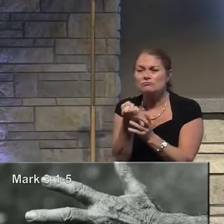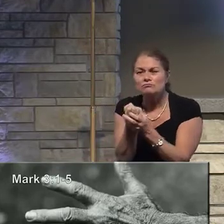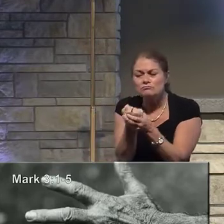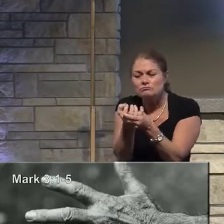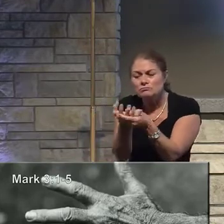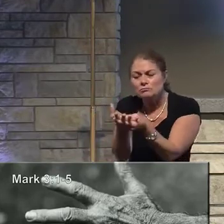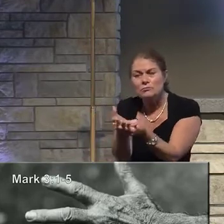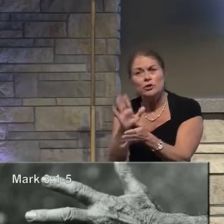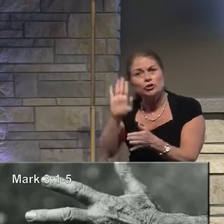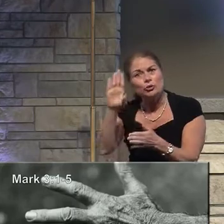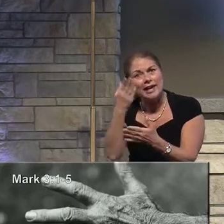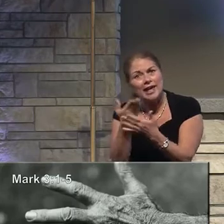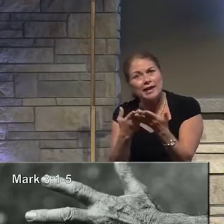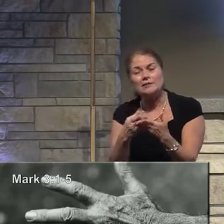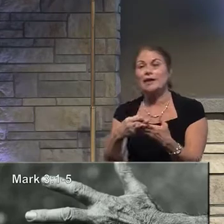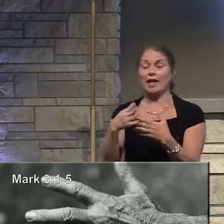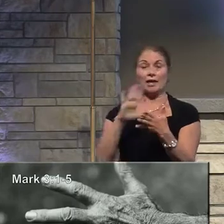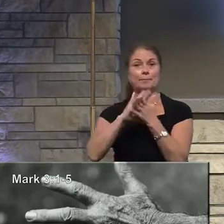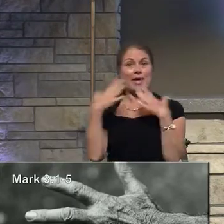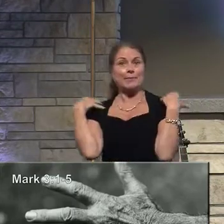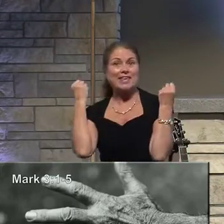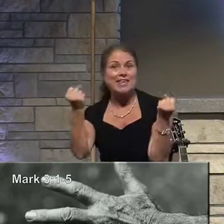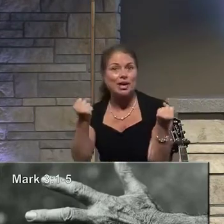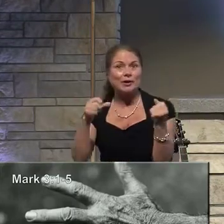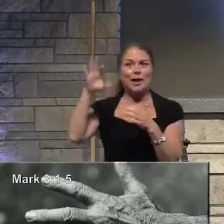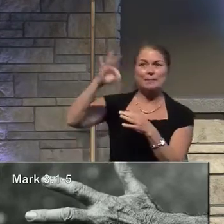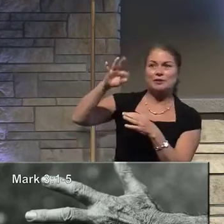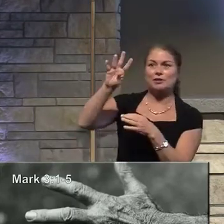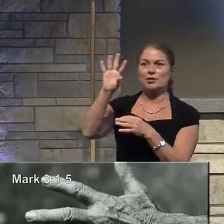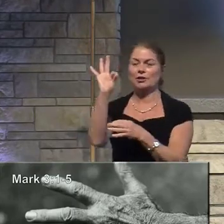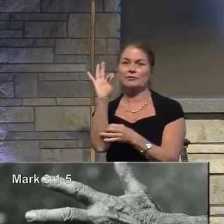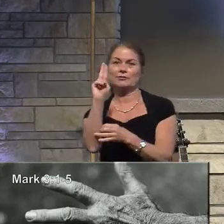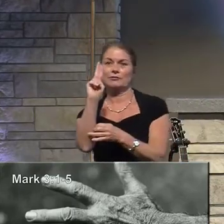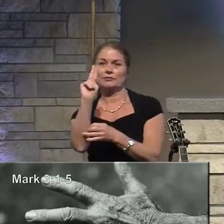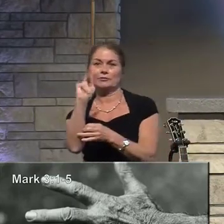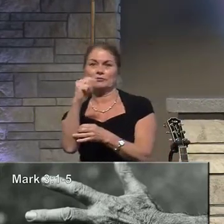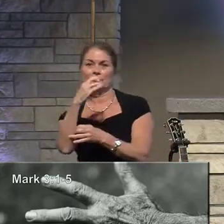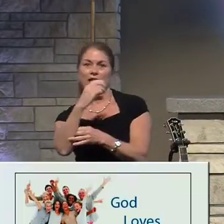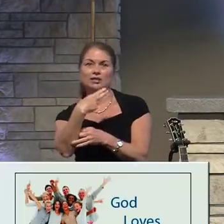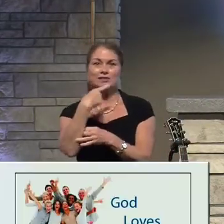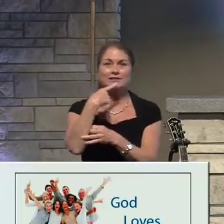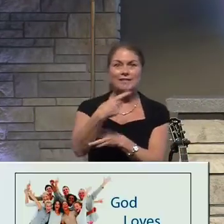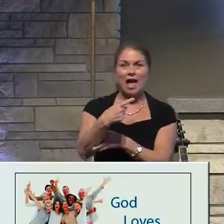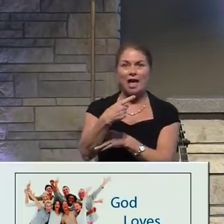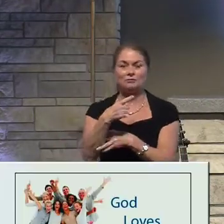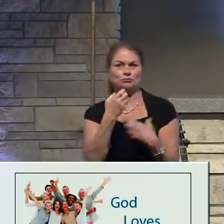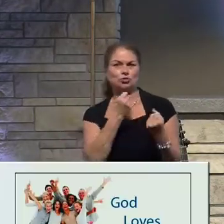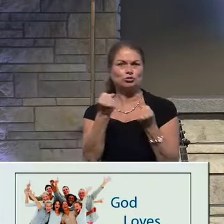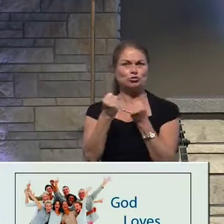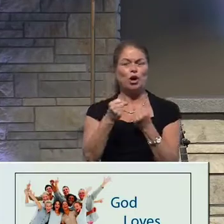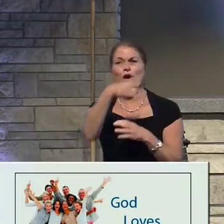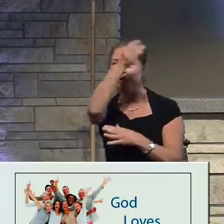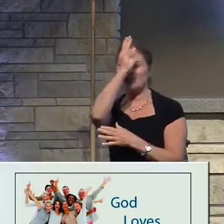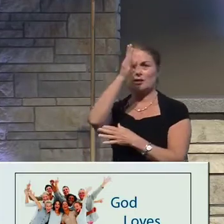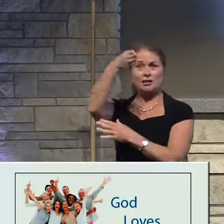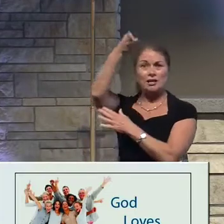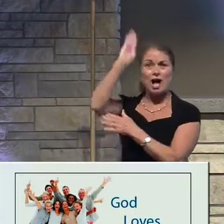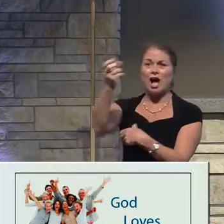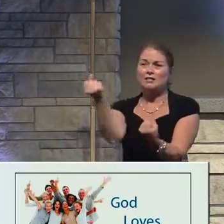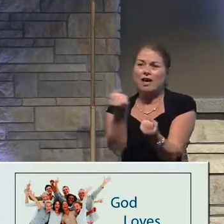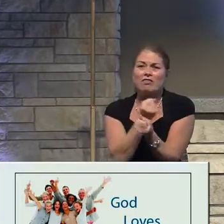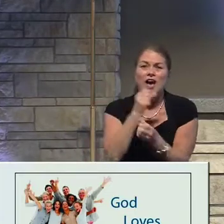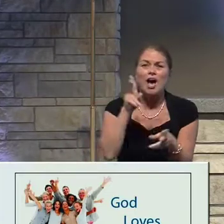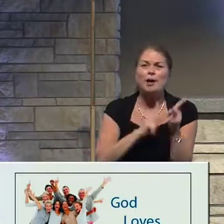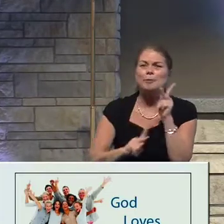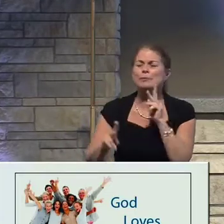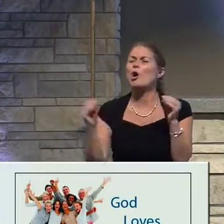healed. As Pastor Futch so boldly and eloquently said last Sunday, God loves people far